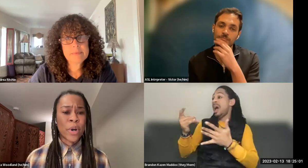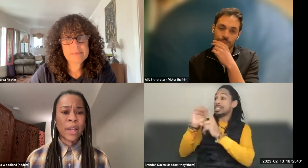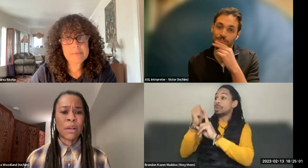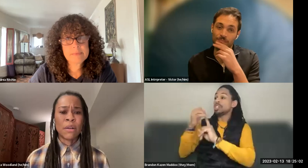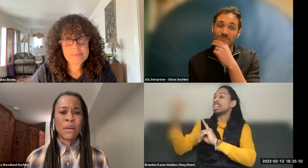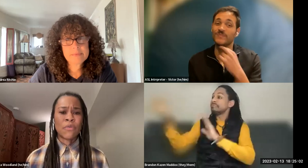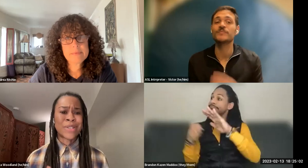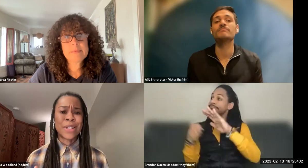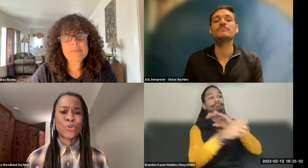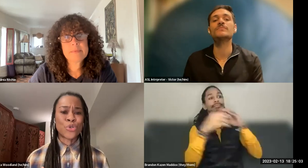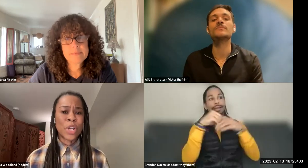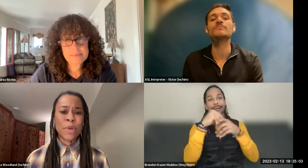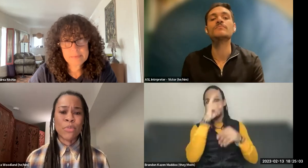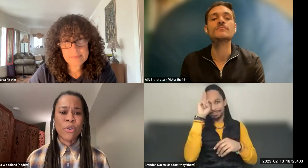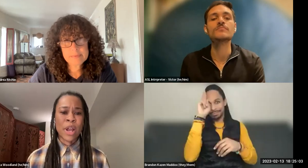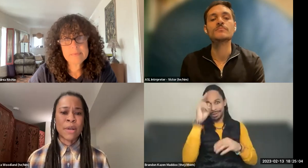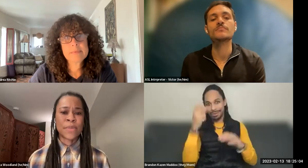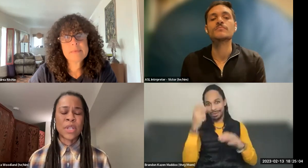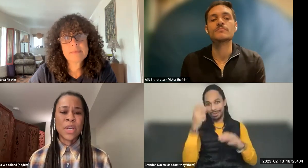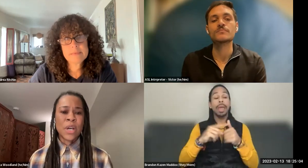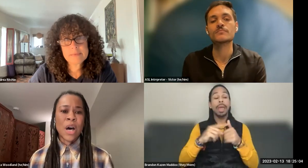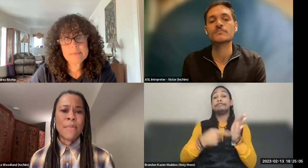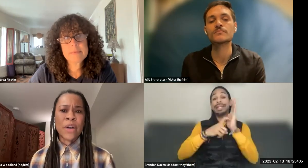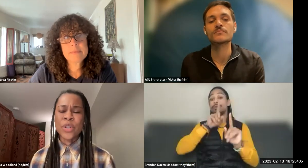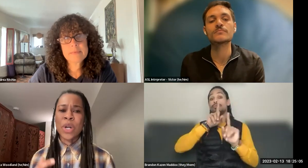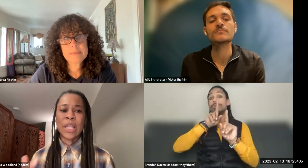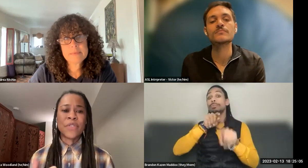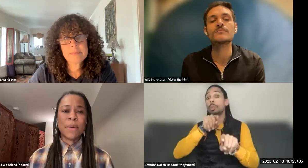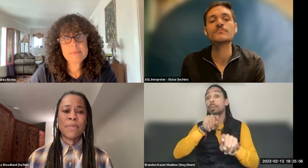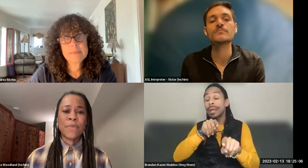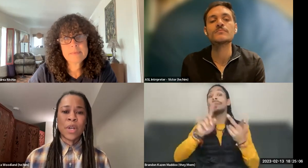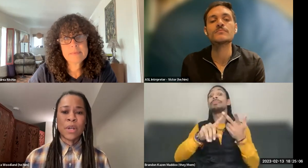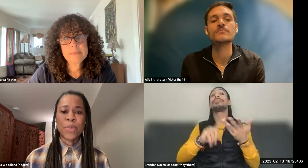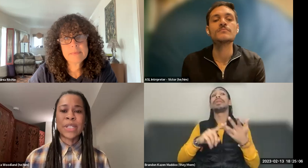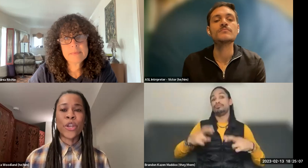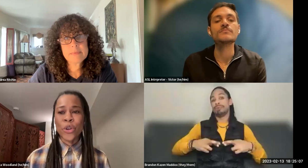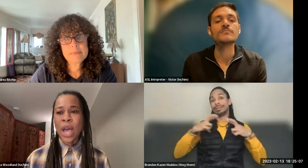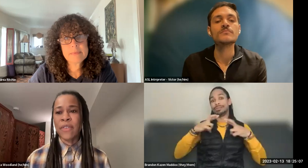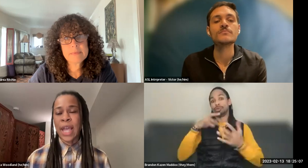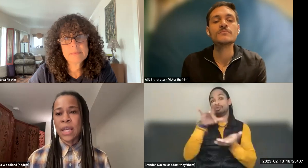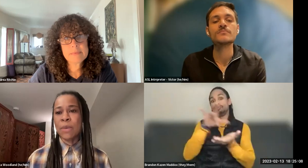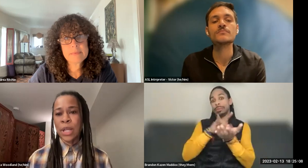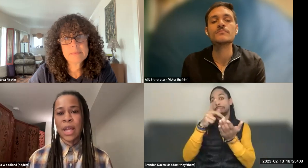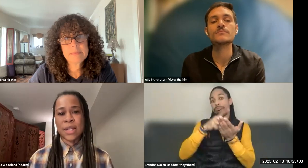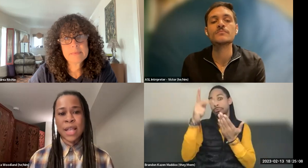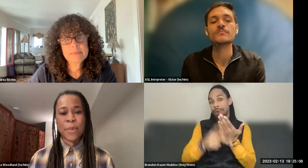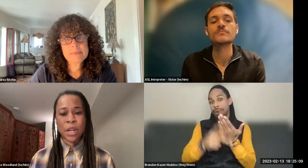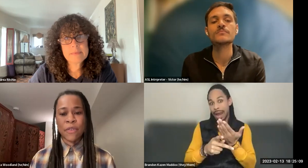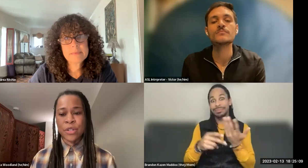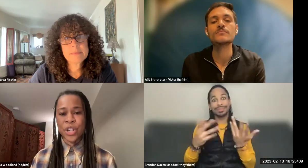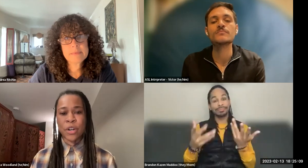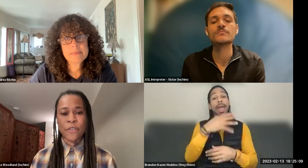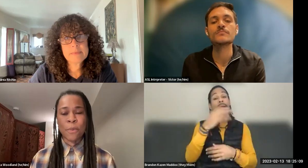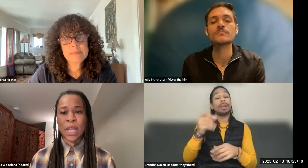mandated reporting, residential treatment programs, I also want to lift up the particular kind of gatekeeping that is